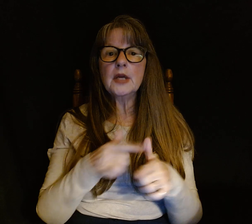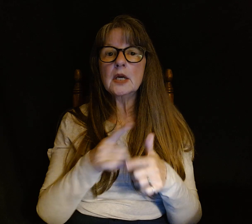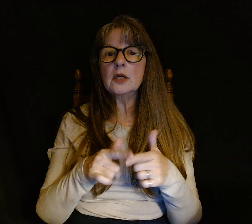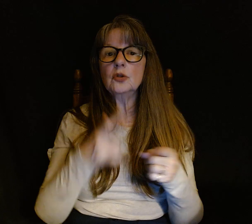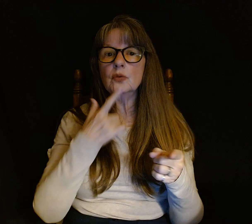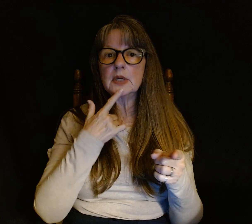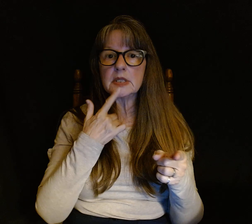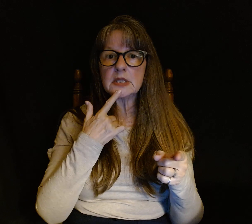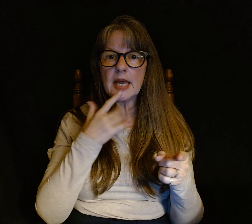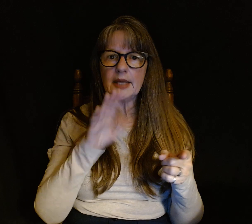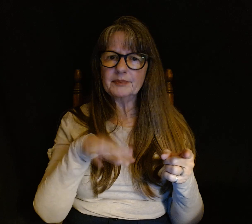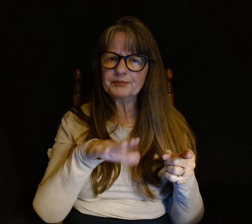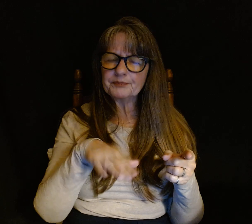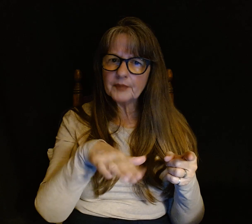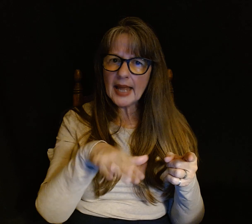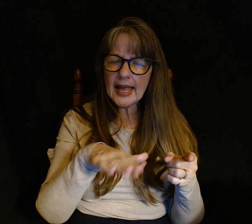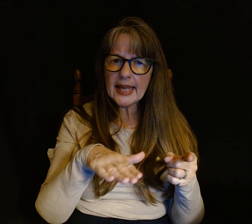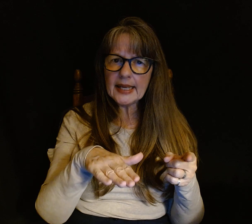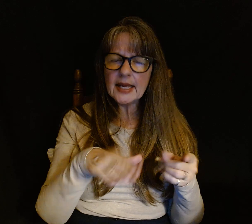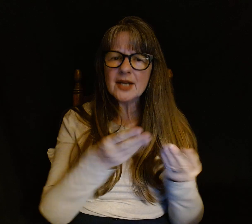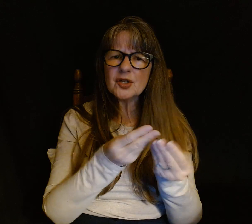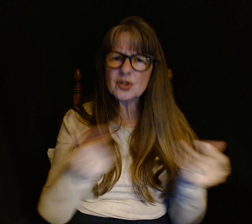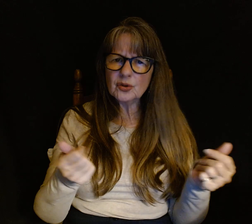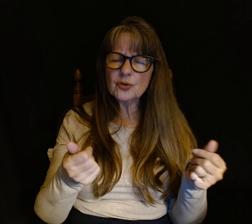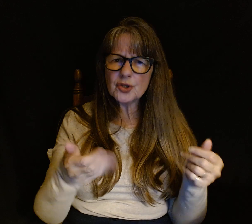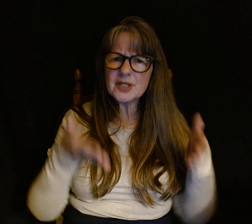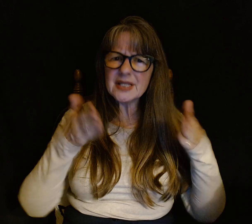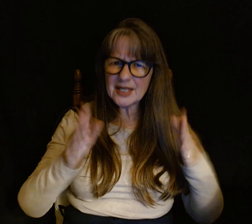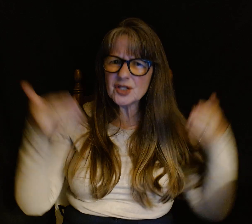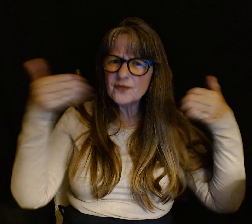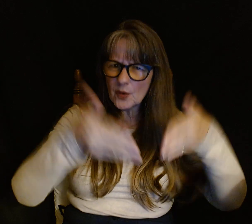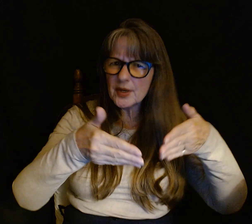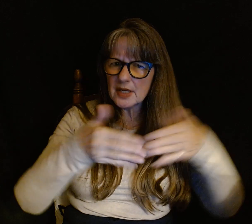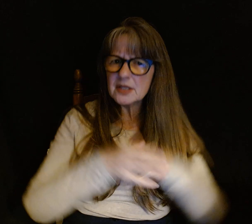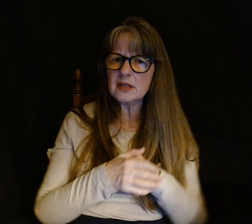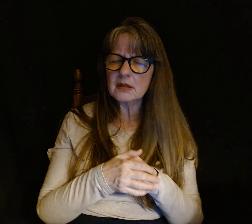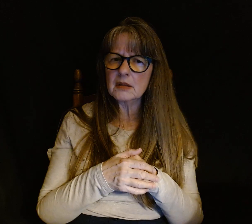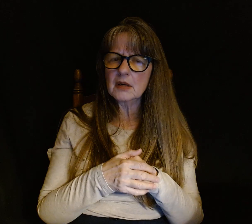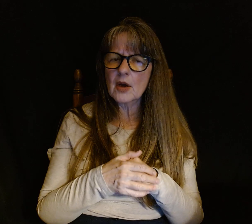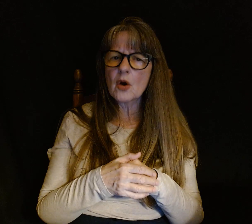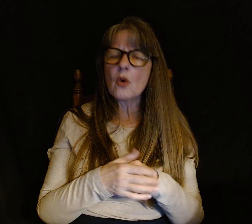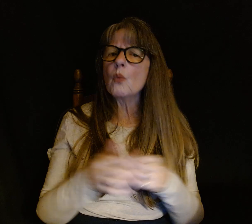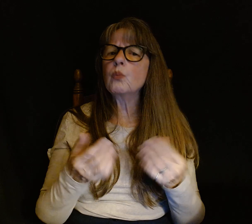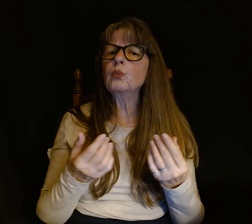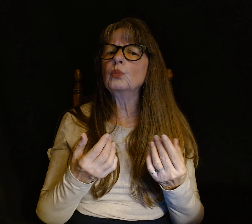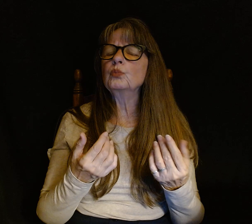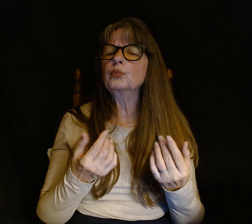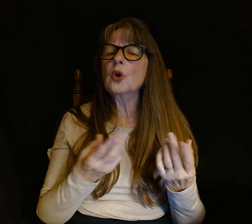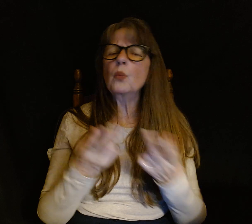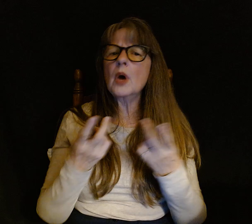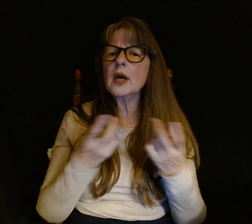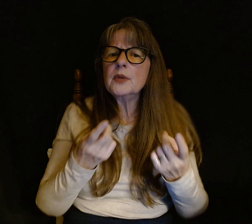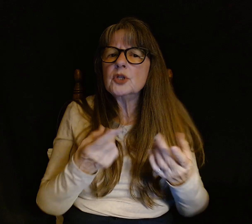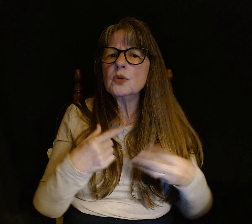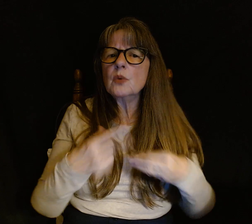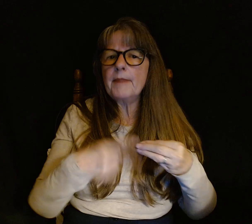then you can say, hey, solutions, let's focus. What can we do